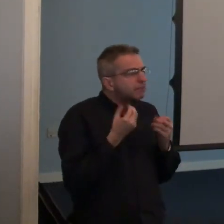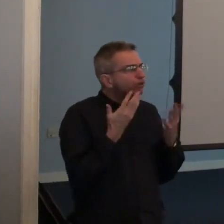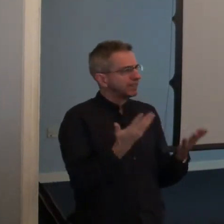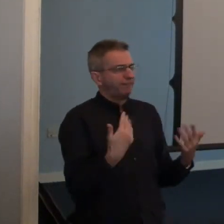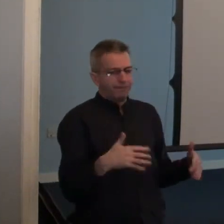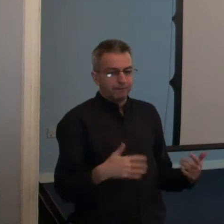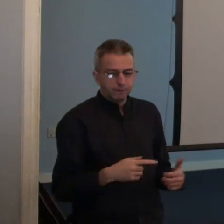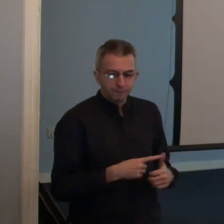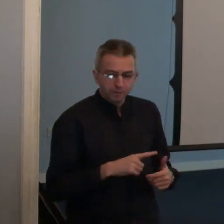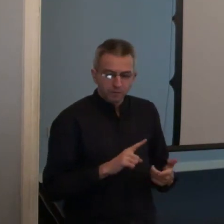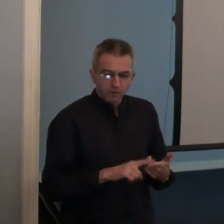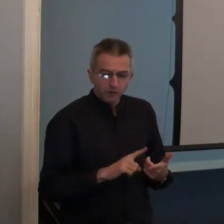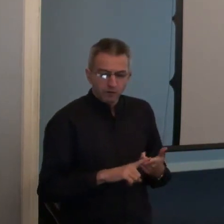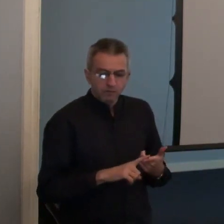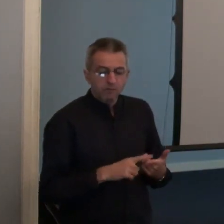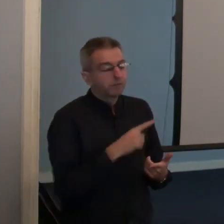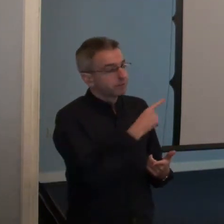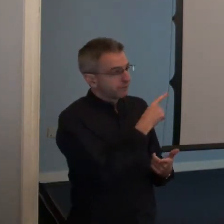They felt it was challenging their own assumptions.